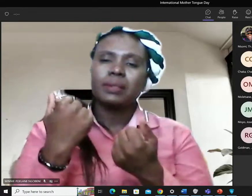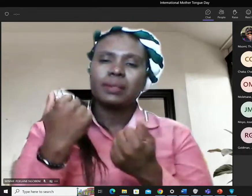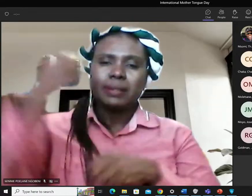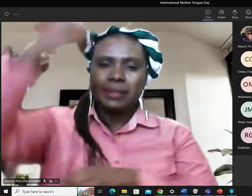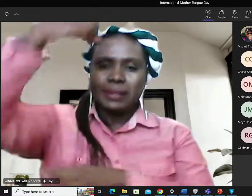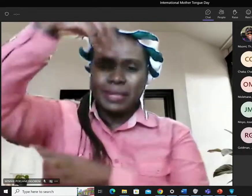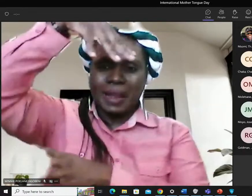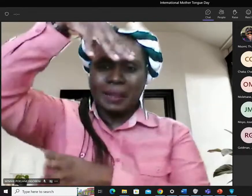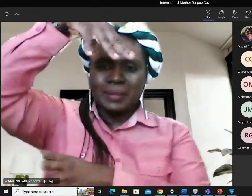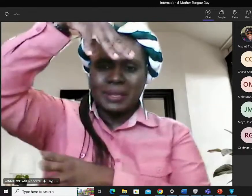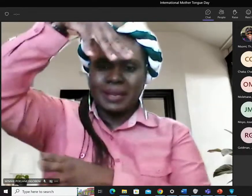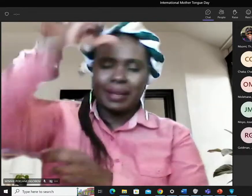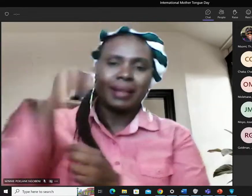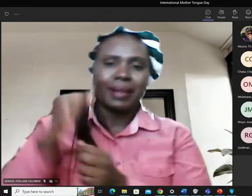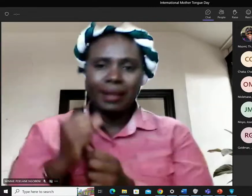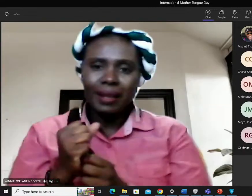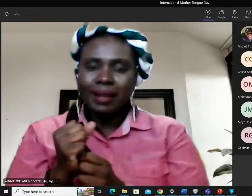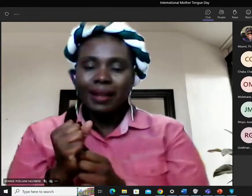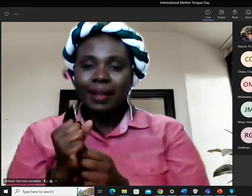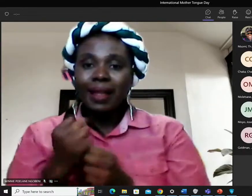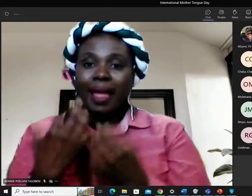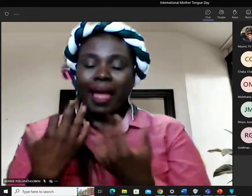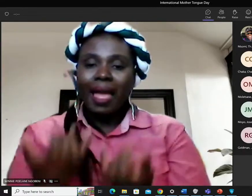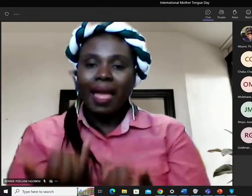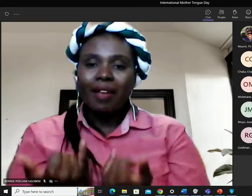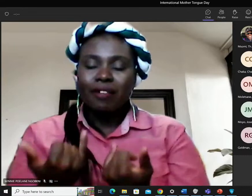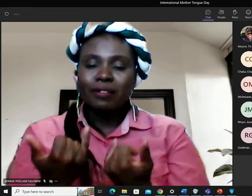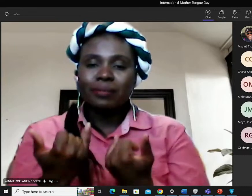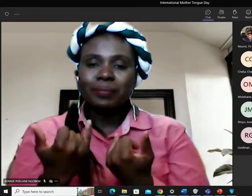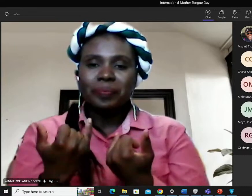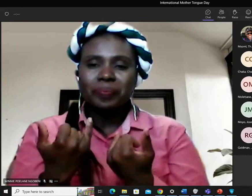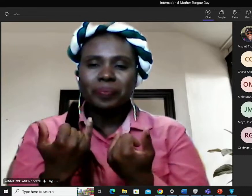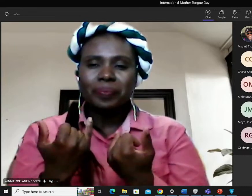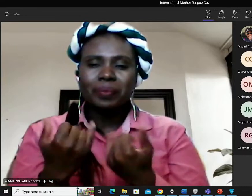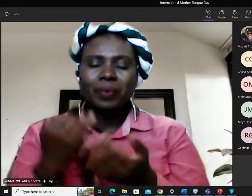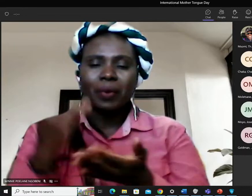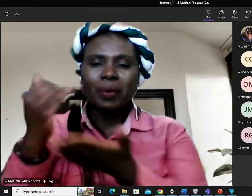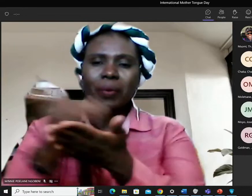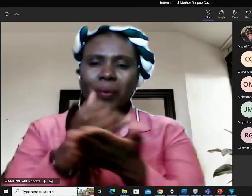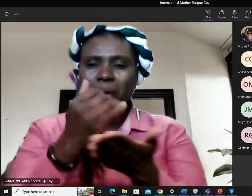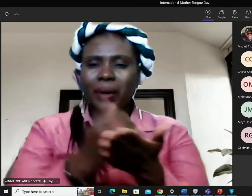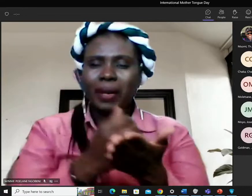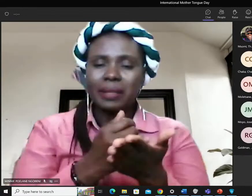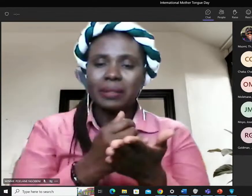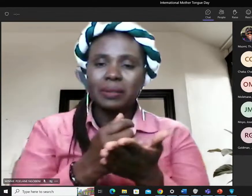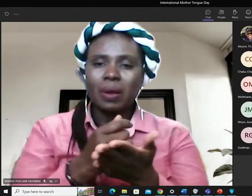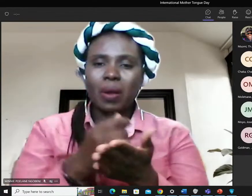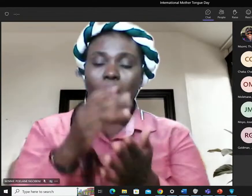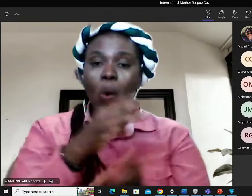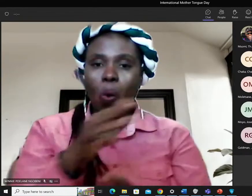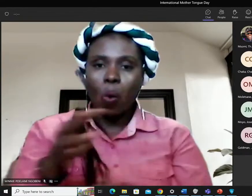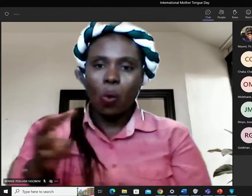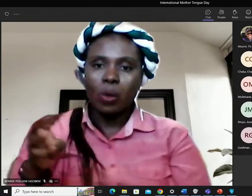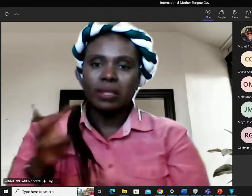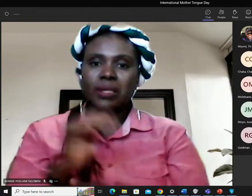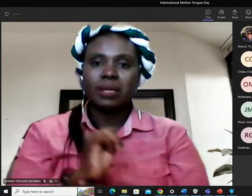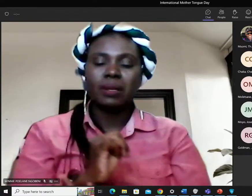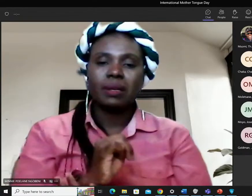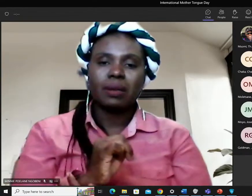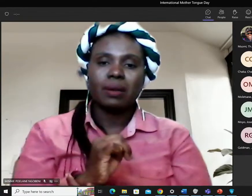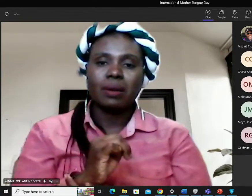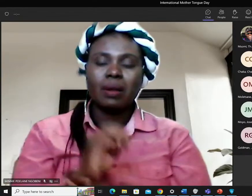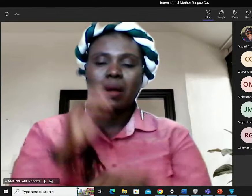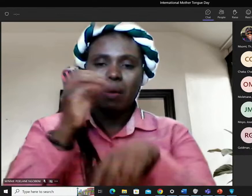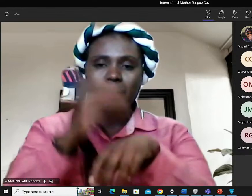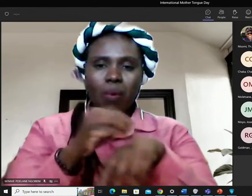pipe to collect the water. We have a problem of rain. Some folk just have the normal umbrella and they use